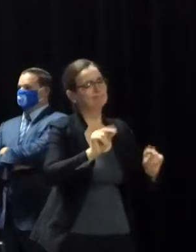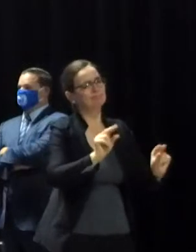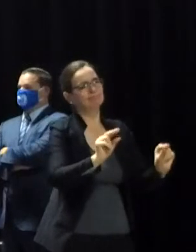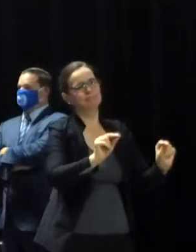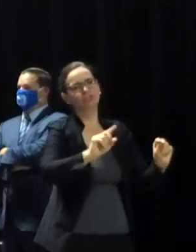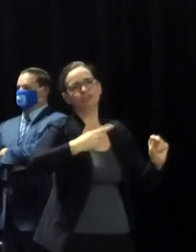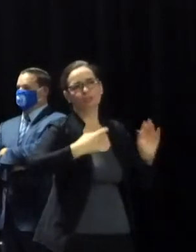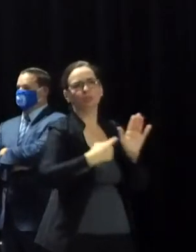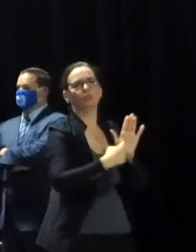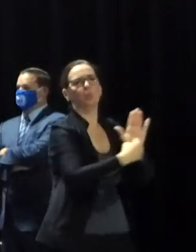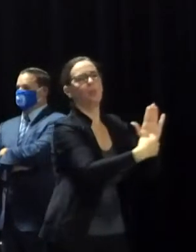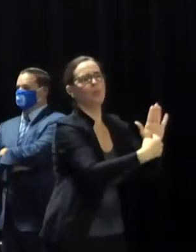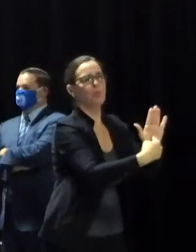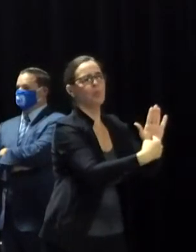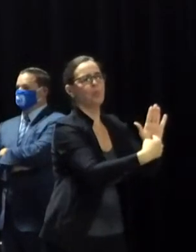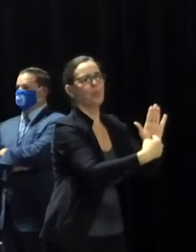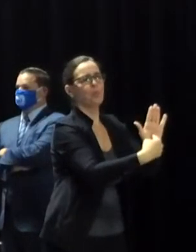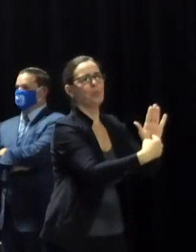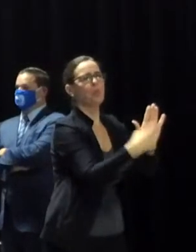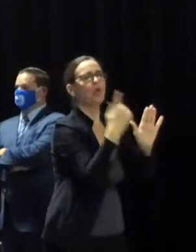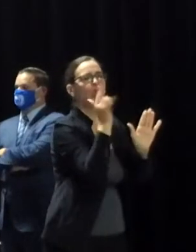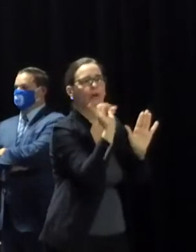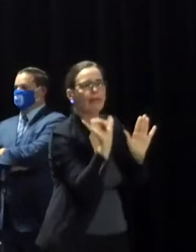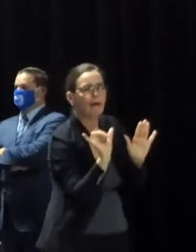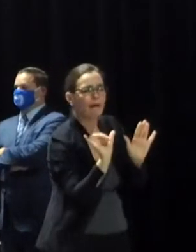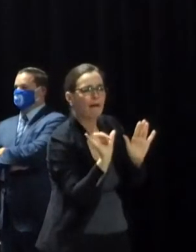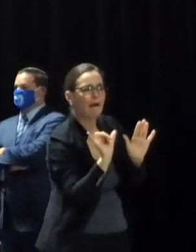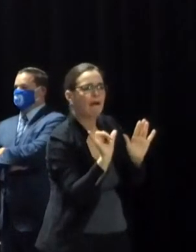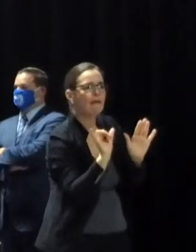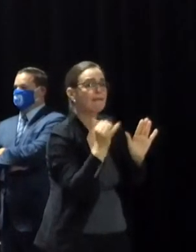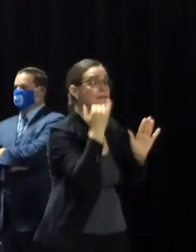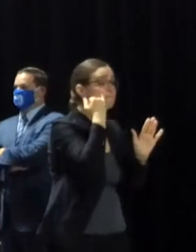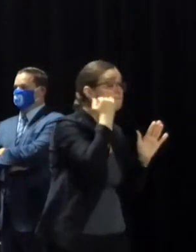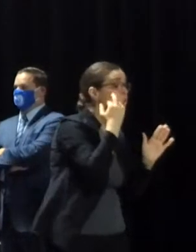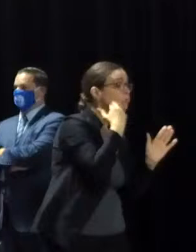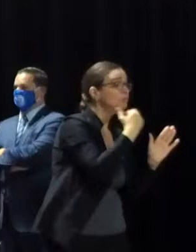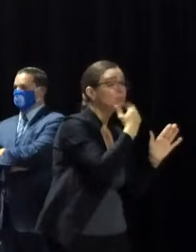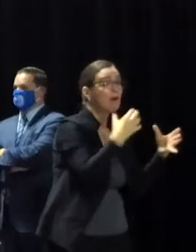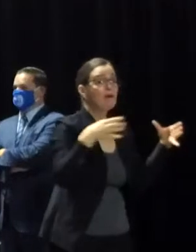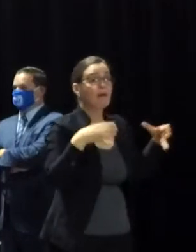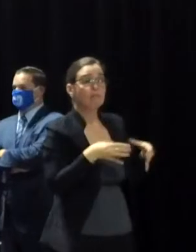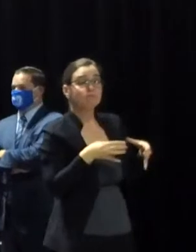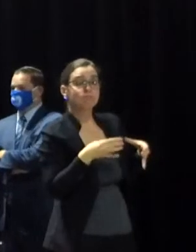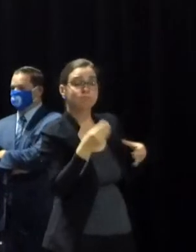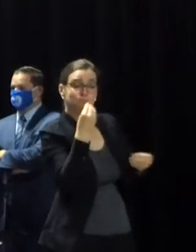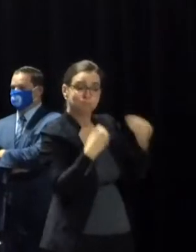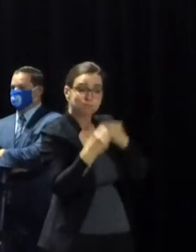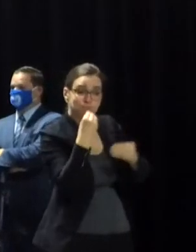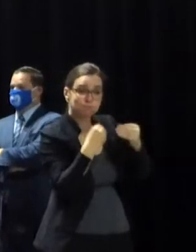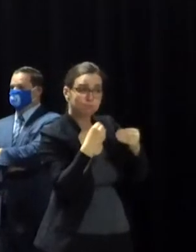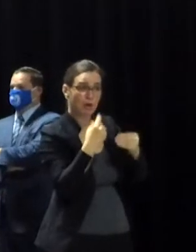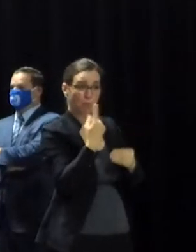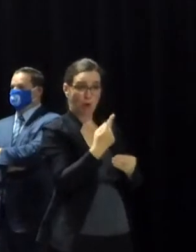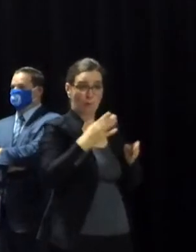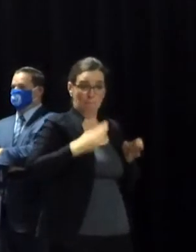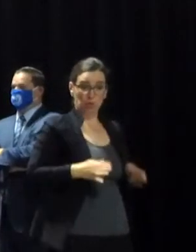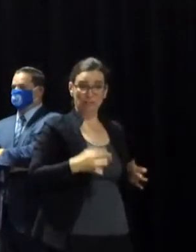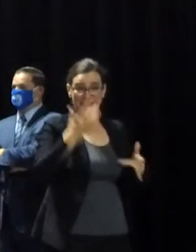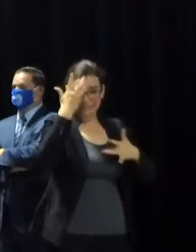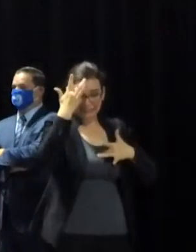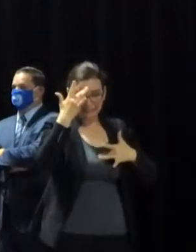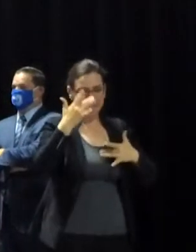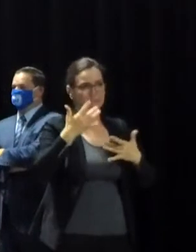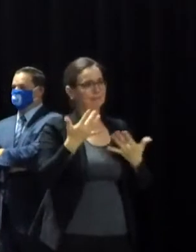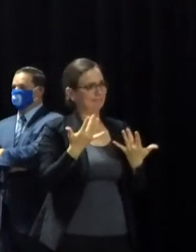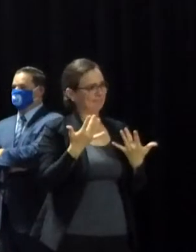in a closed restaurant and the tables are not far apart and they're eating, then you are creating an environment probably that